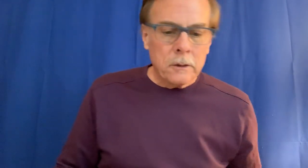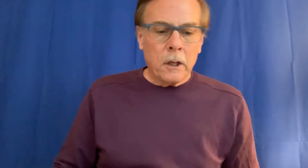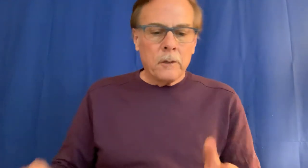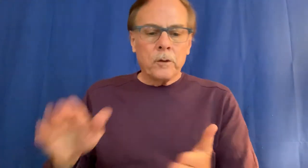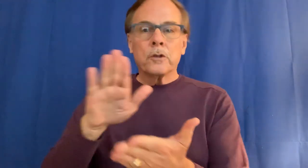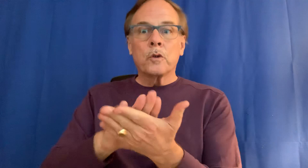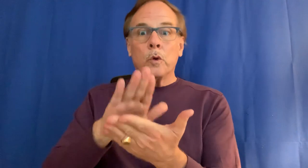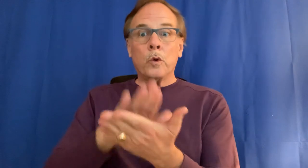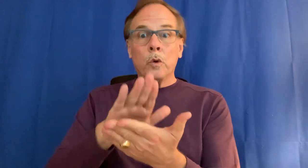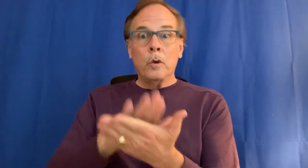Sign for school.